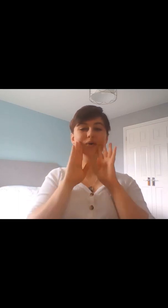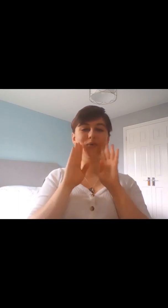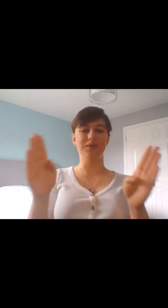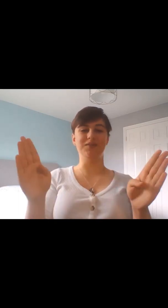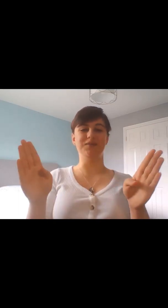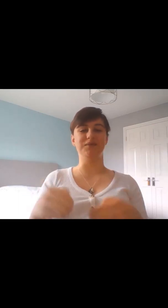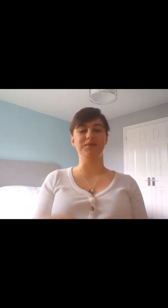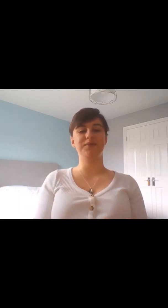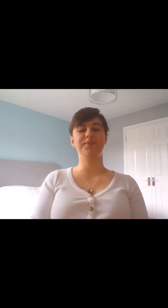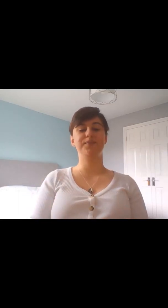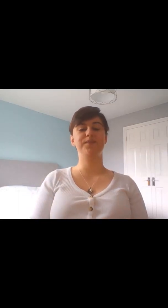wonderful,